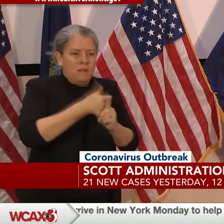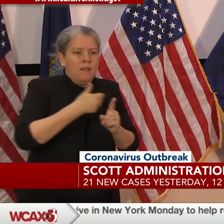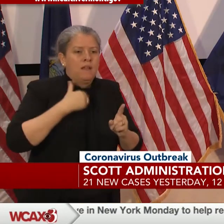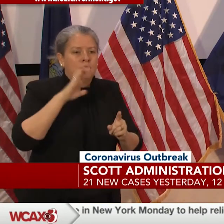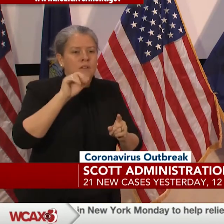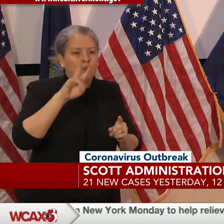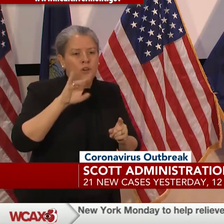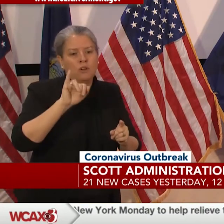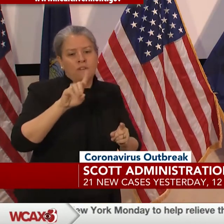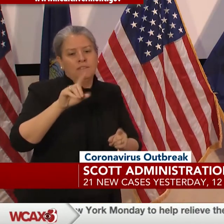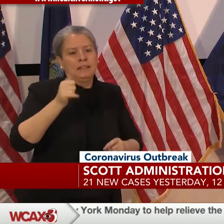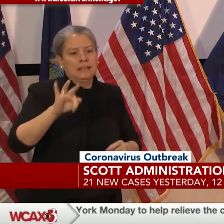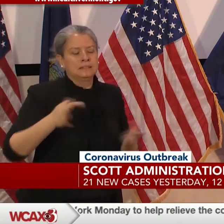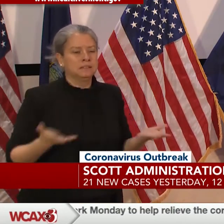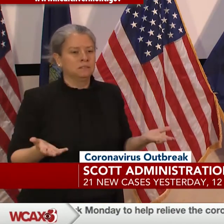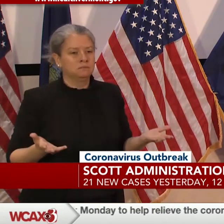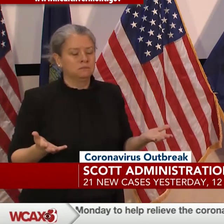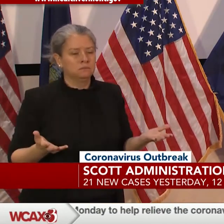Yeah. Yeah.